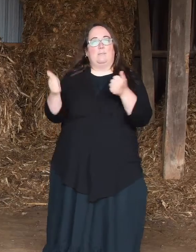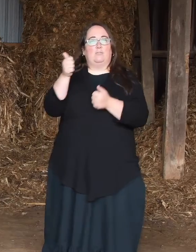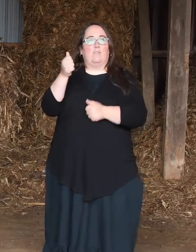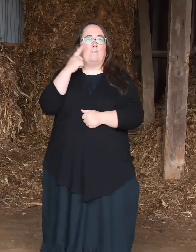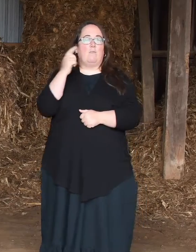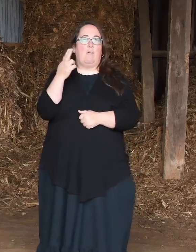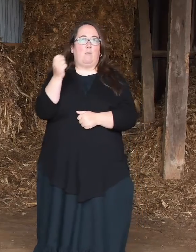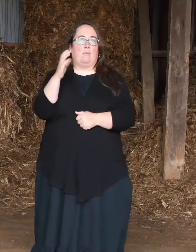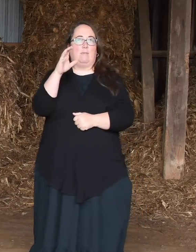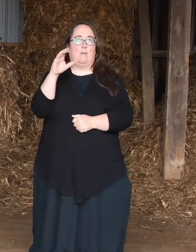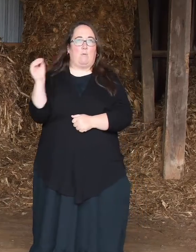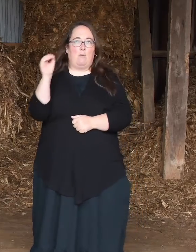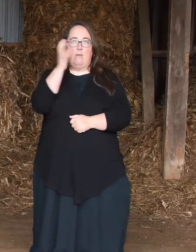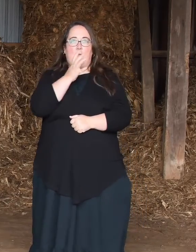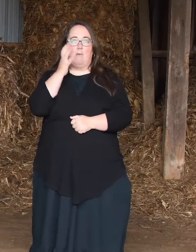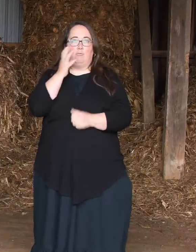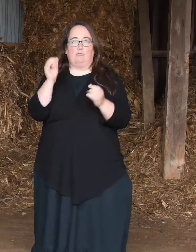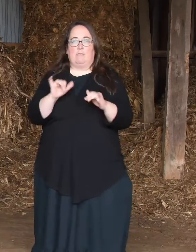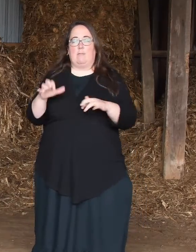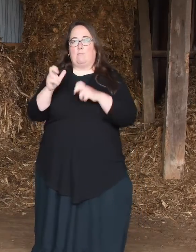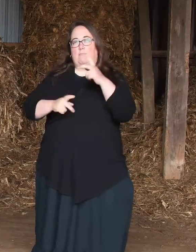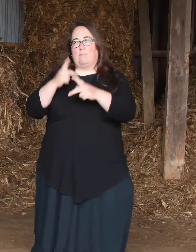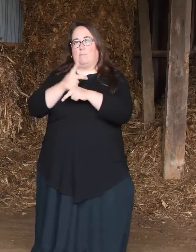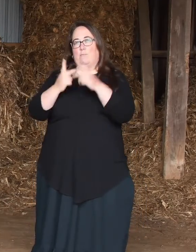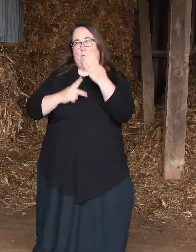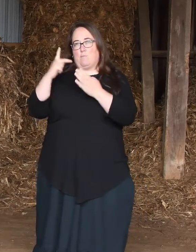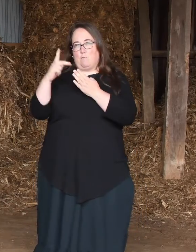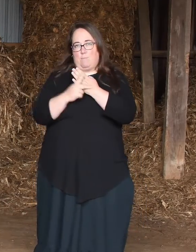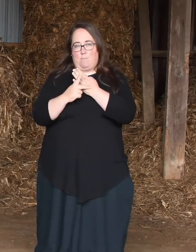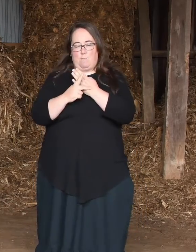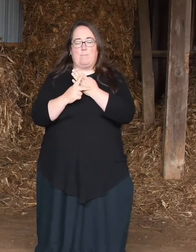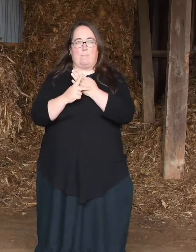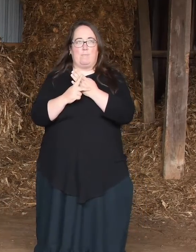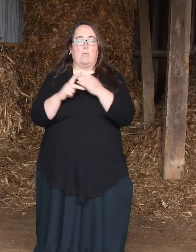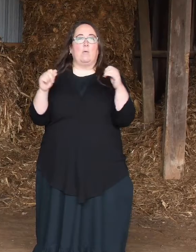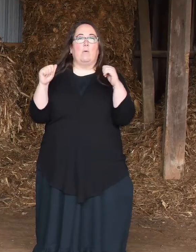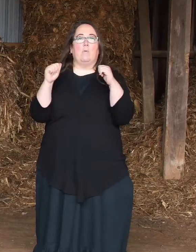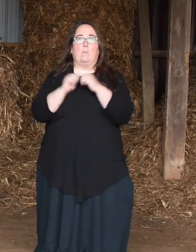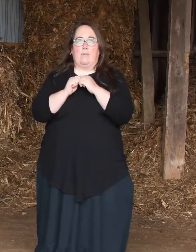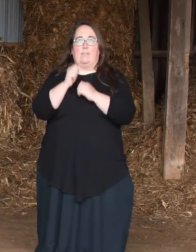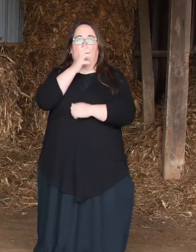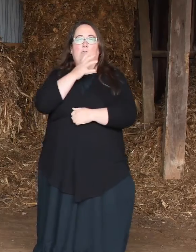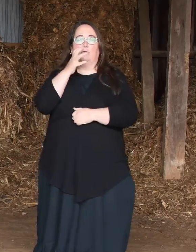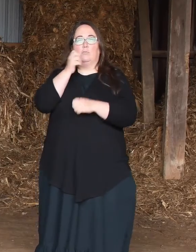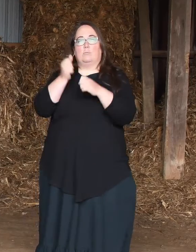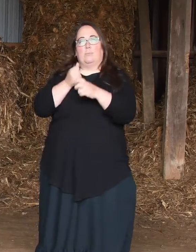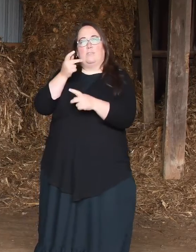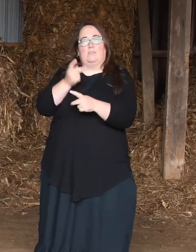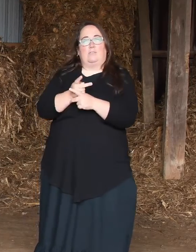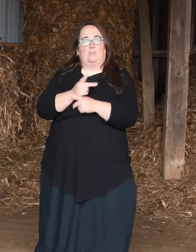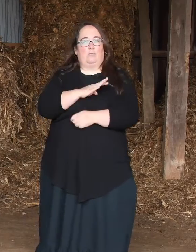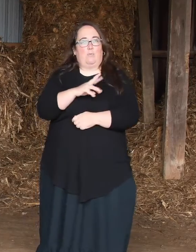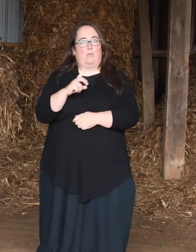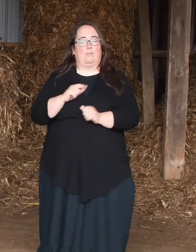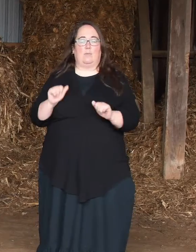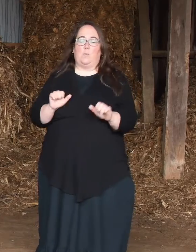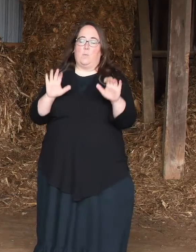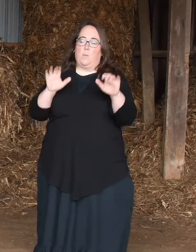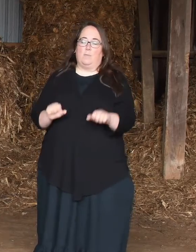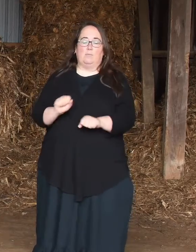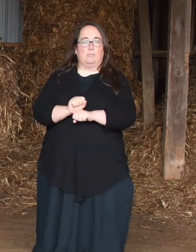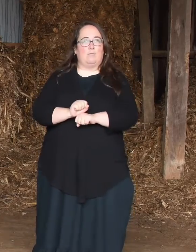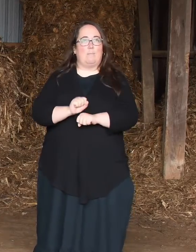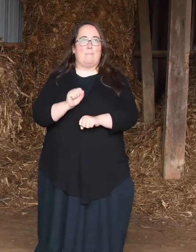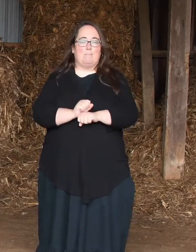of the Howard County Agricultural Land Preservation Program, along with the Agricultural Preservation Board, has done a wonderful